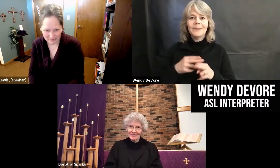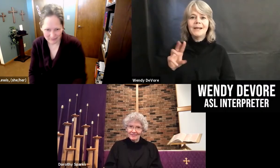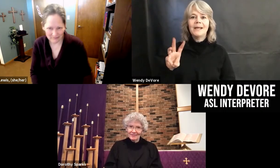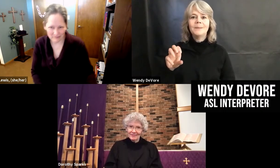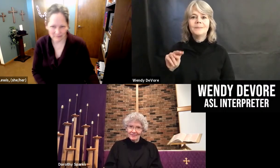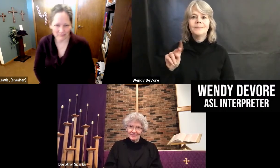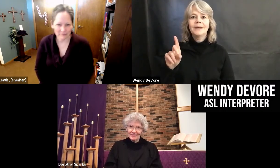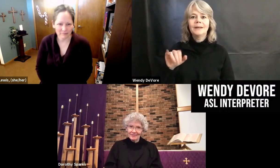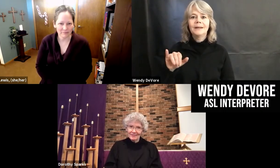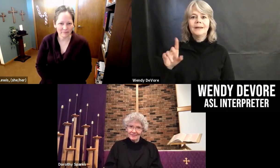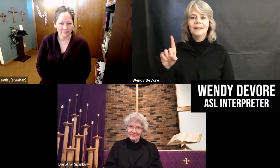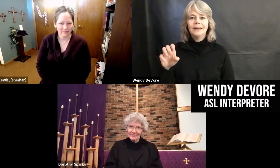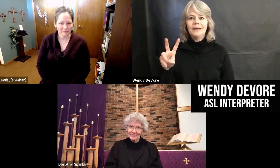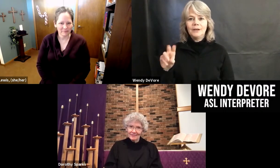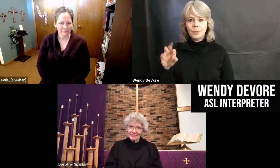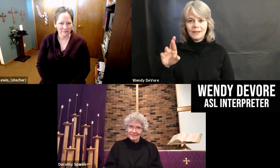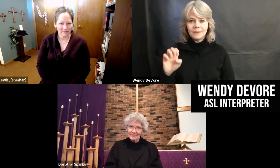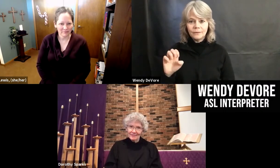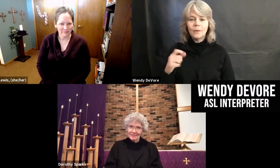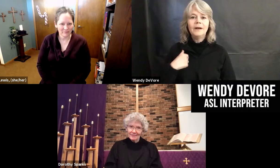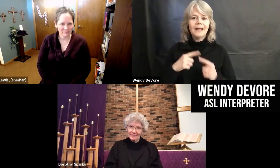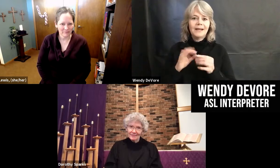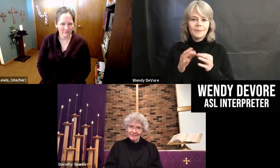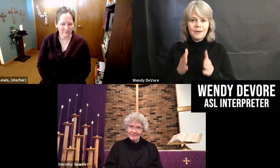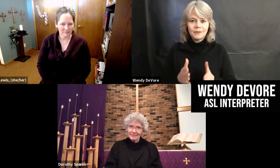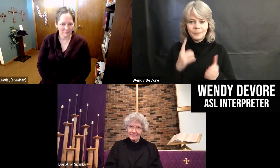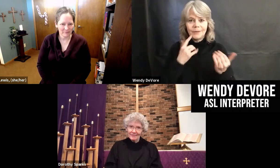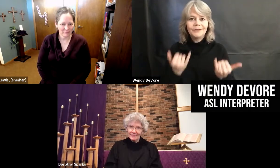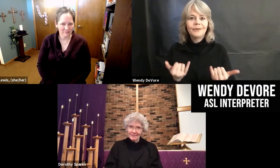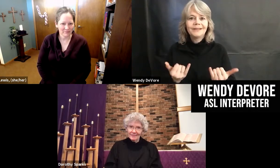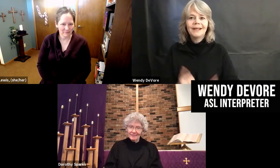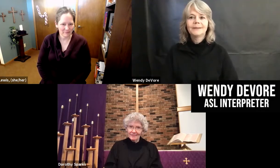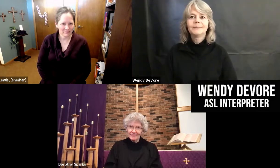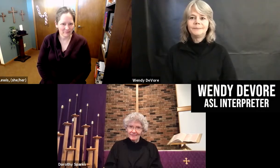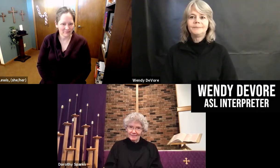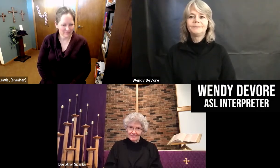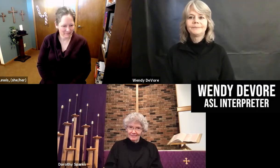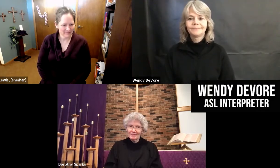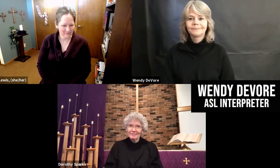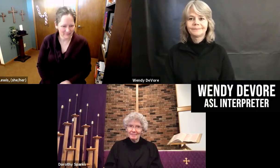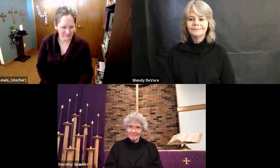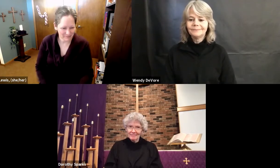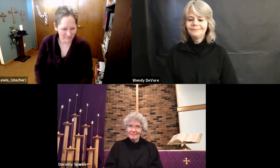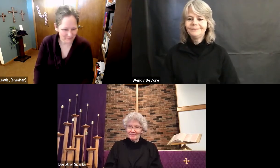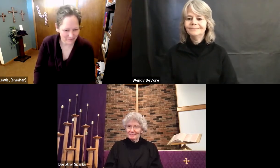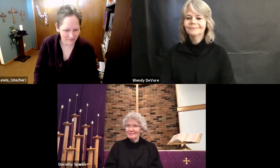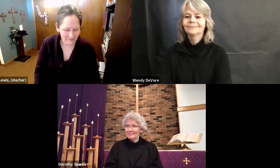Hello, and my name is Wendy DeVore, and I'm the interpreter for today.